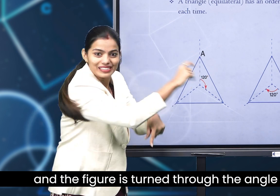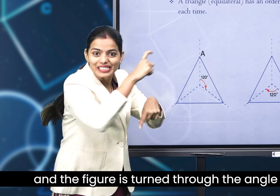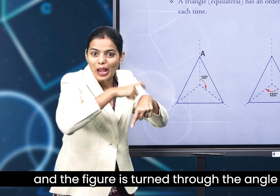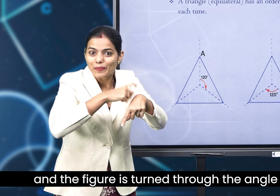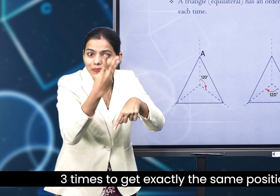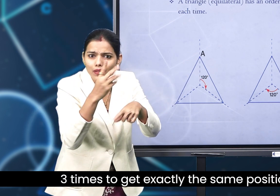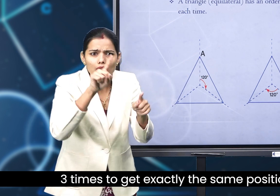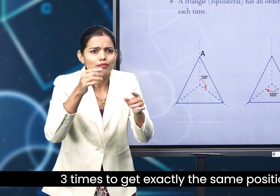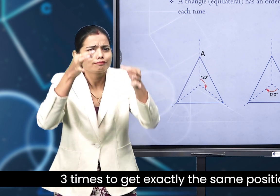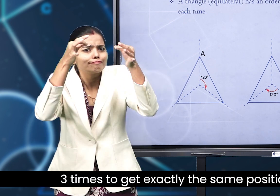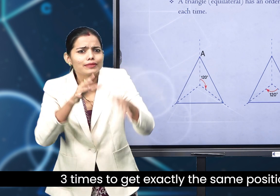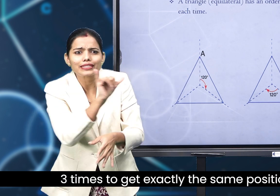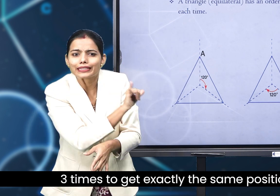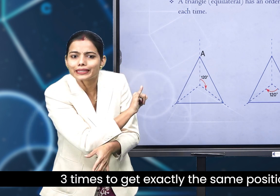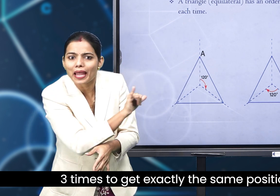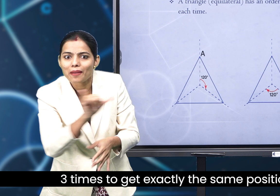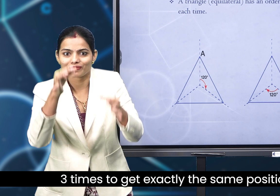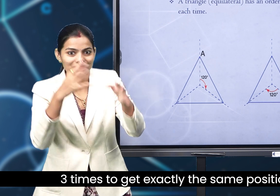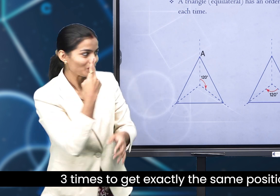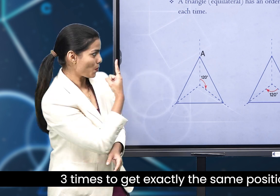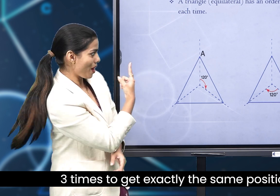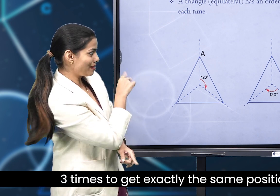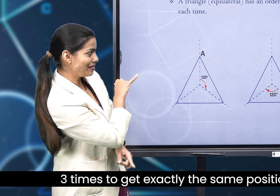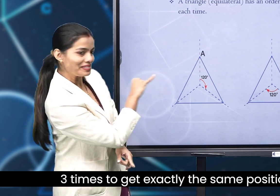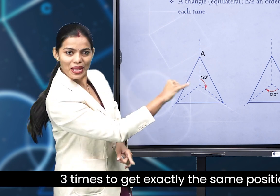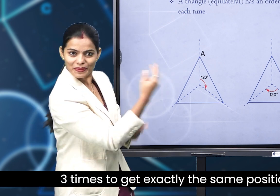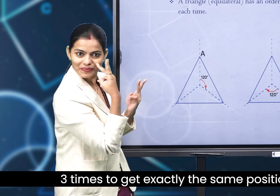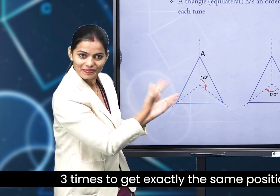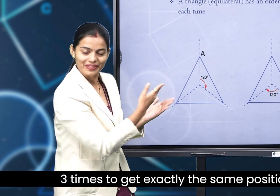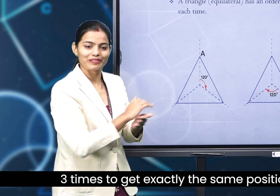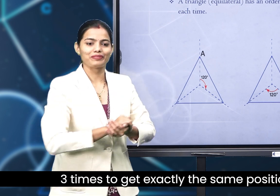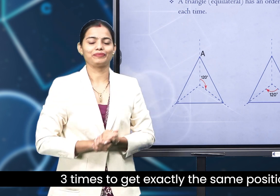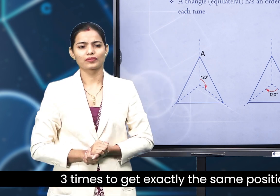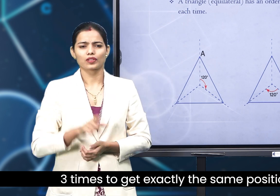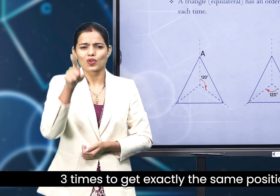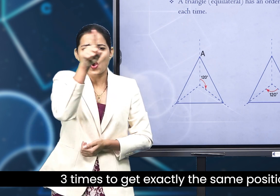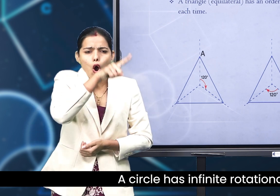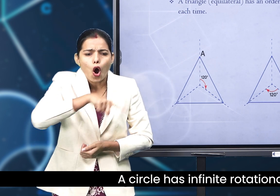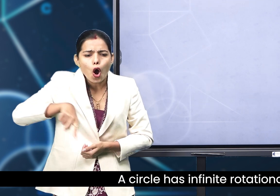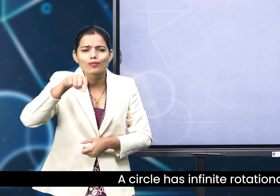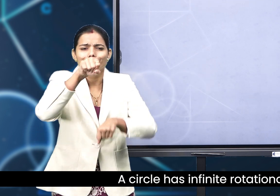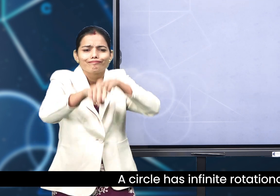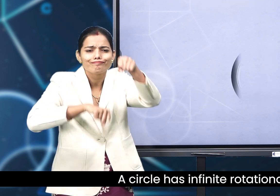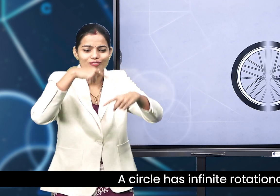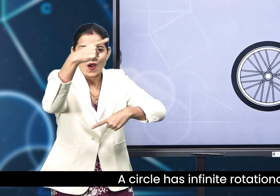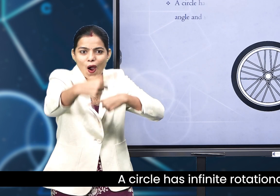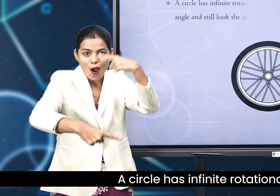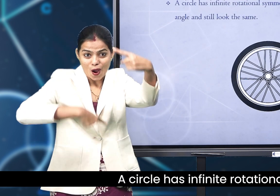3 times to get exactly the same position as the original one. A circle has infinite